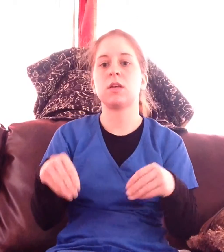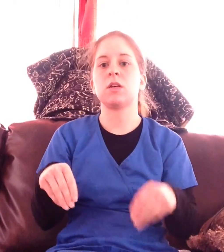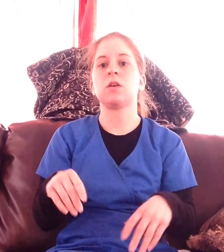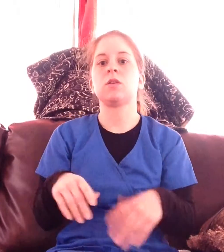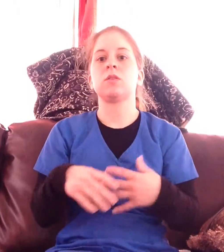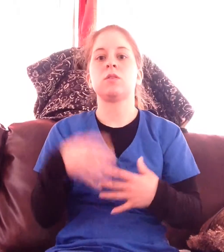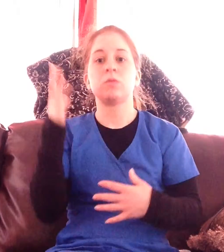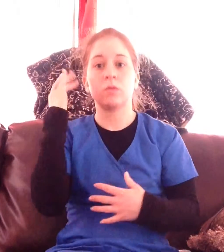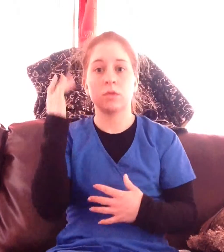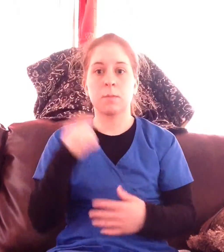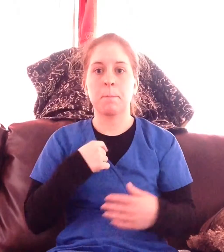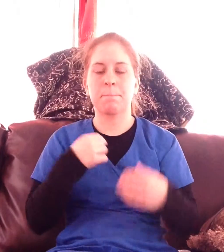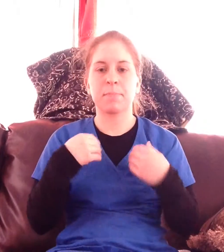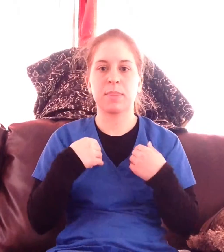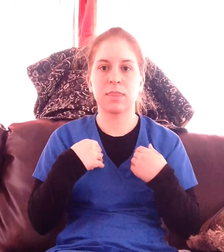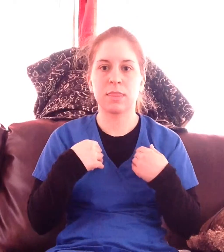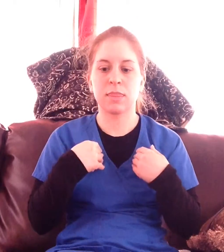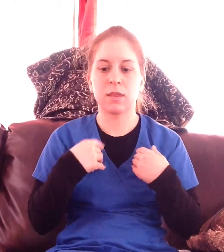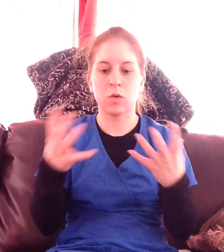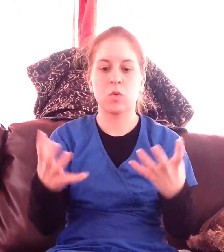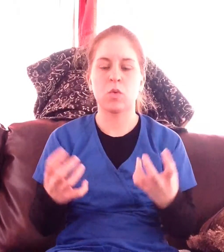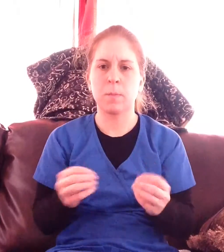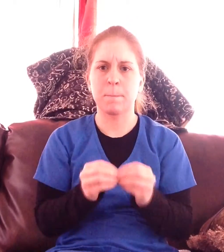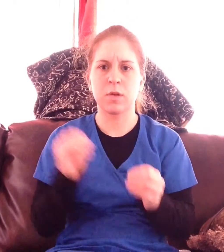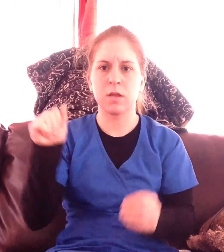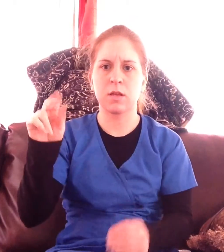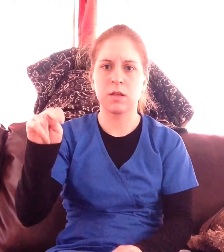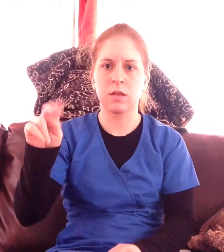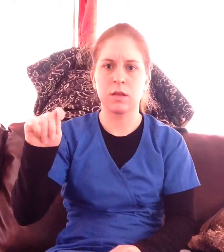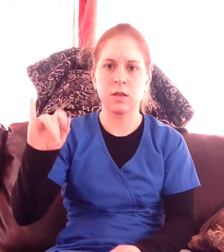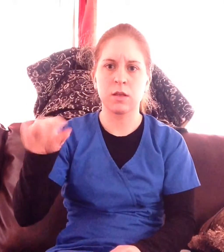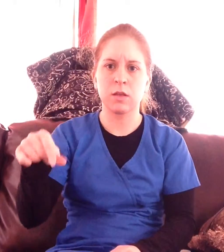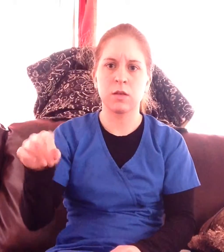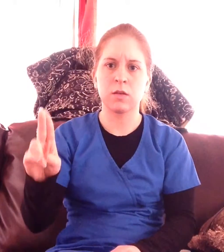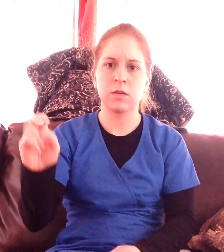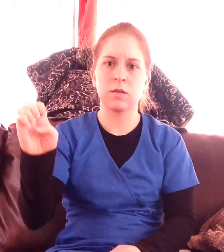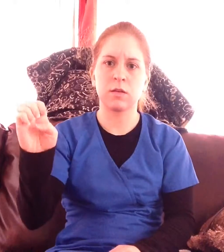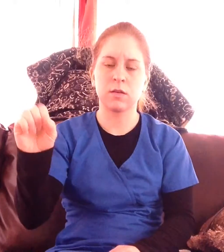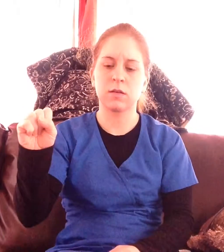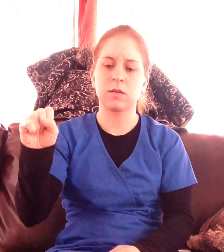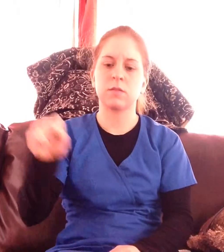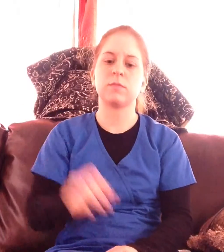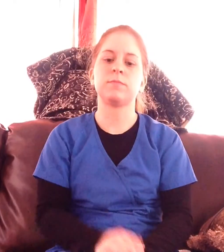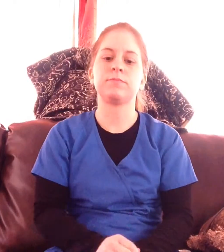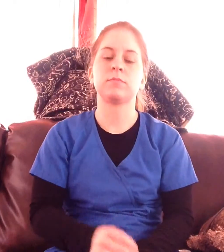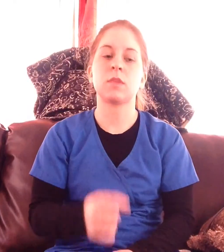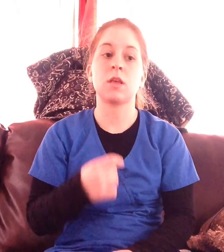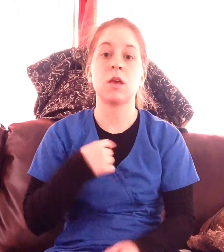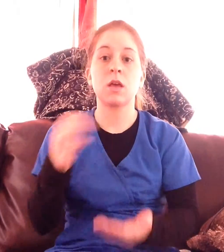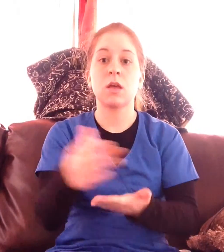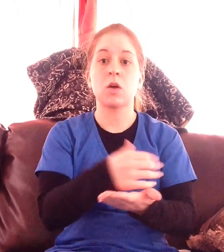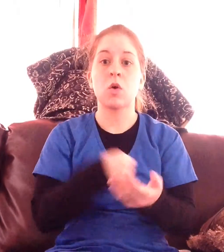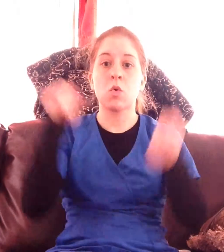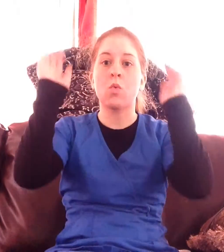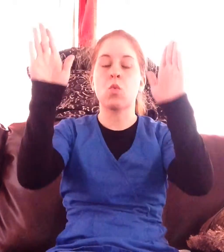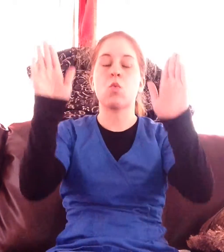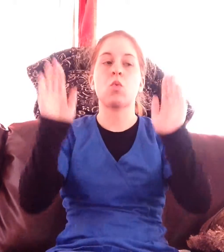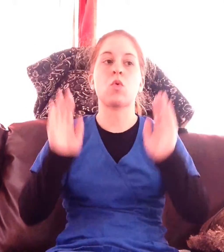And throughout the years, I've collected a wonderful collection of Victorian furniture.